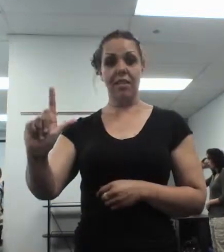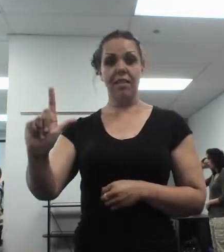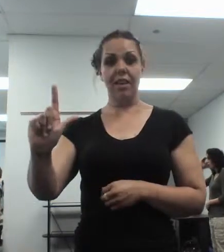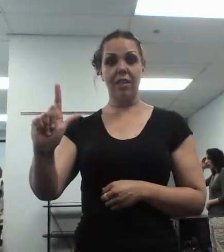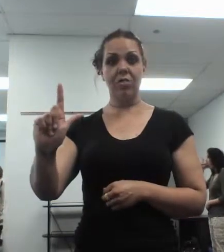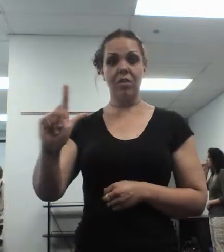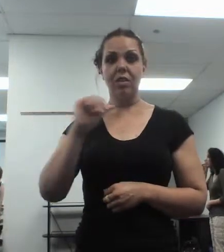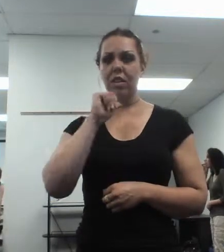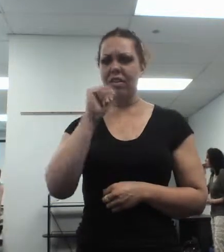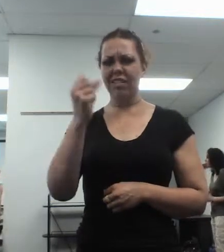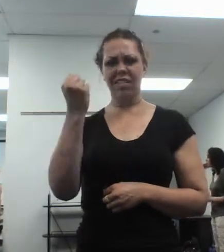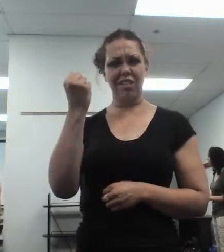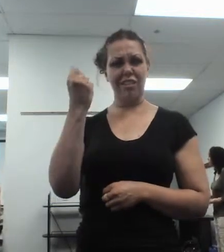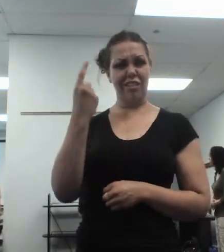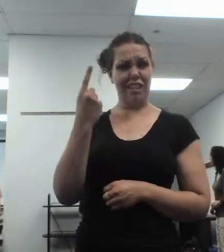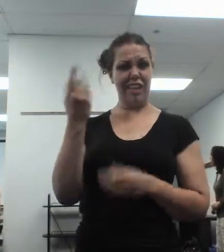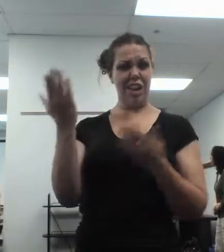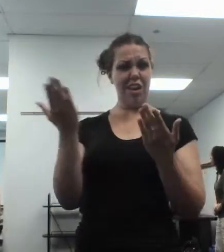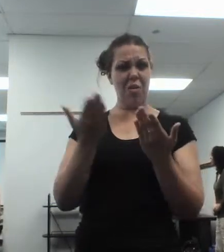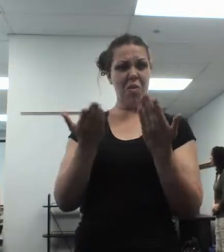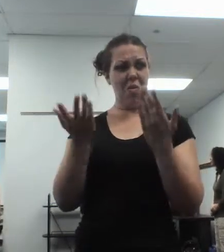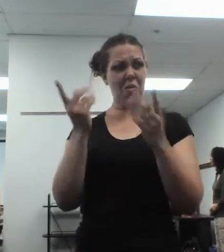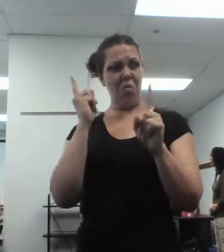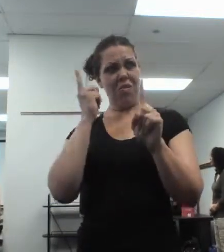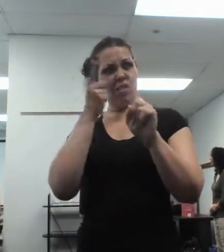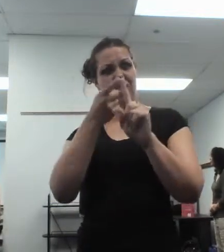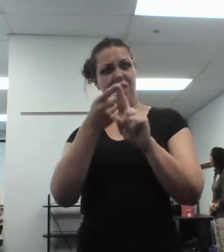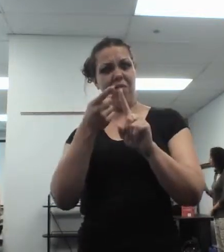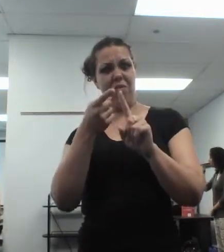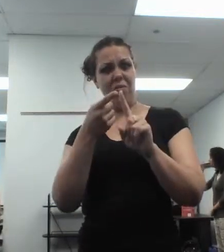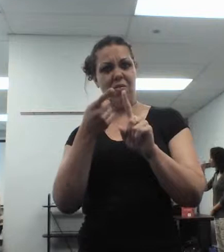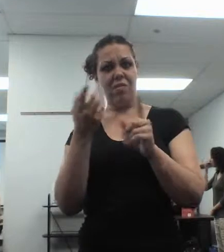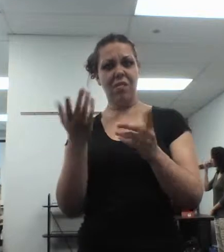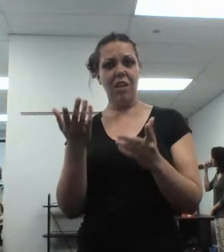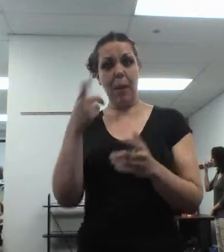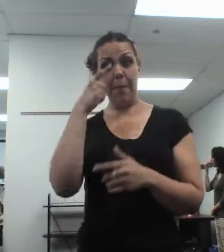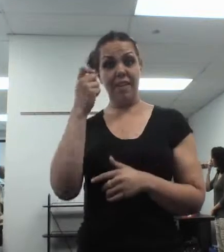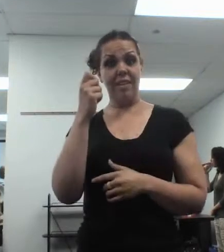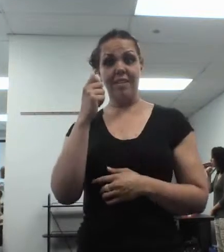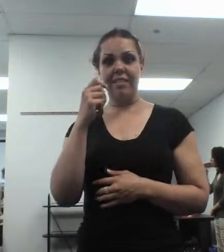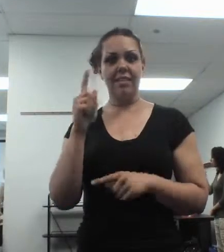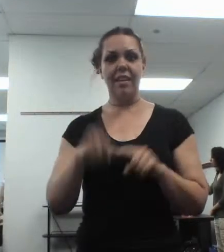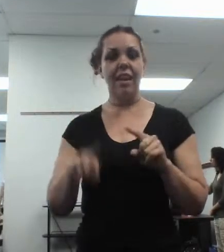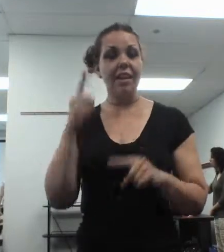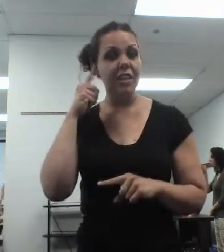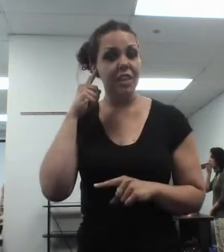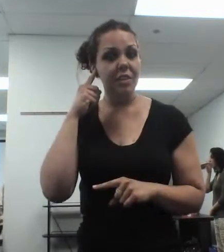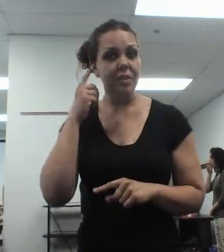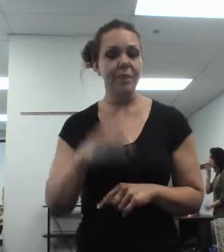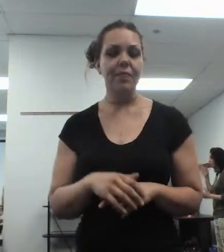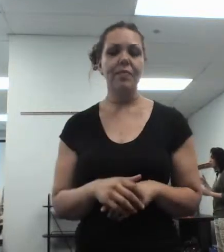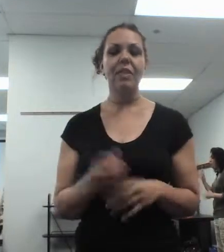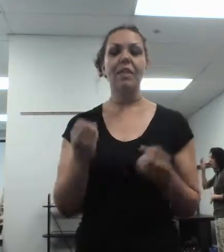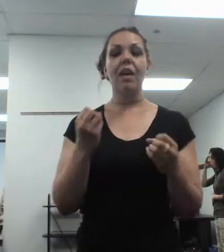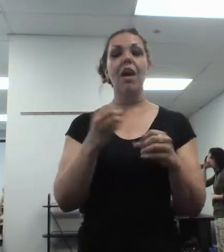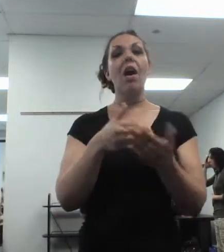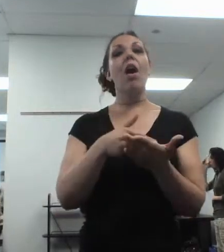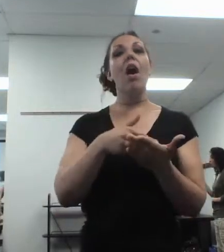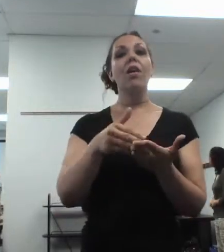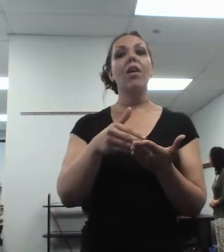is due to the fact that they have no hearing. Okay. A lot of times with the text and materials that we work with in this